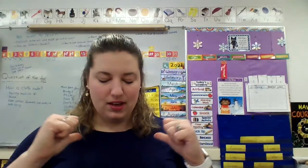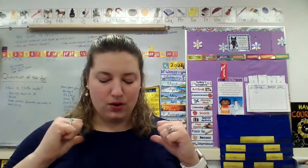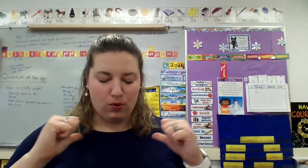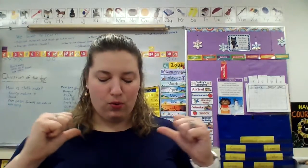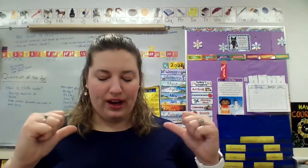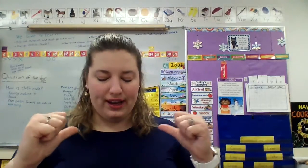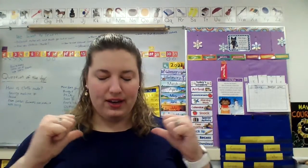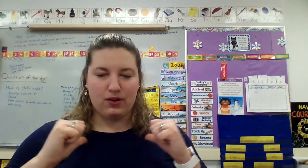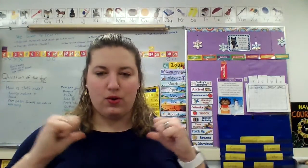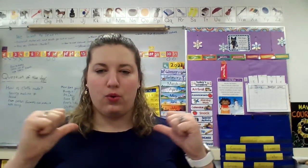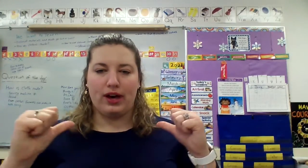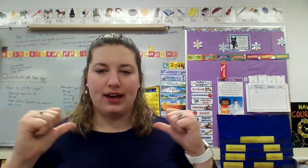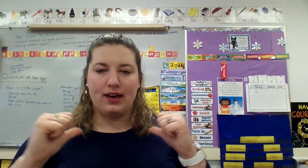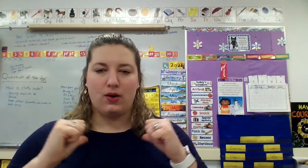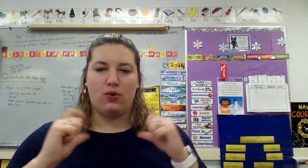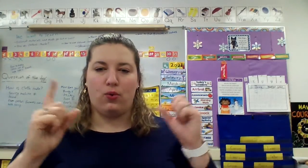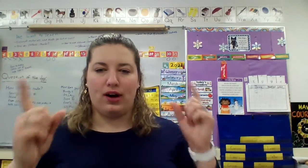Quiet, quick, cuh.